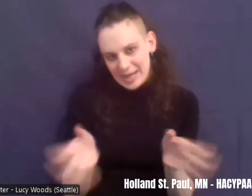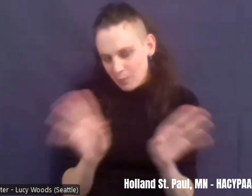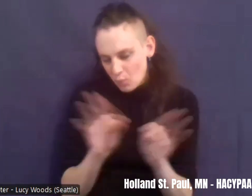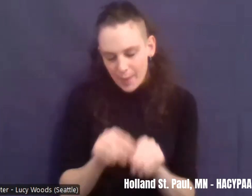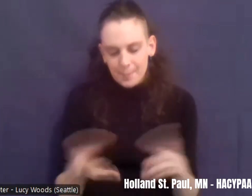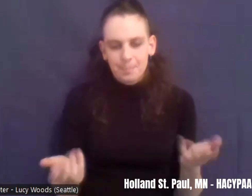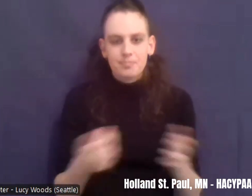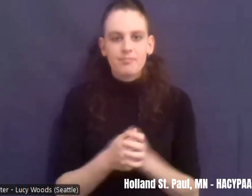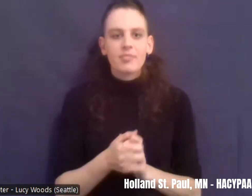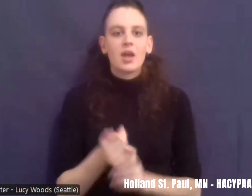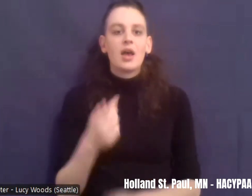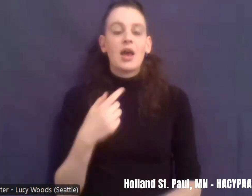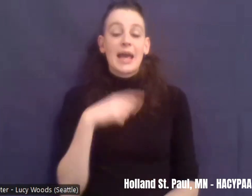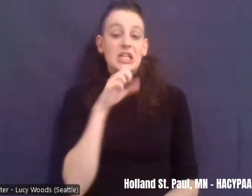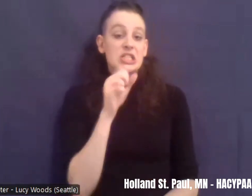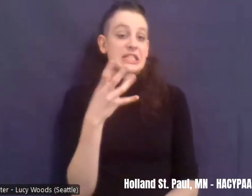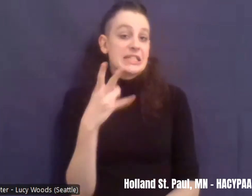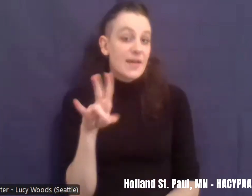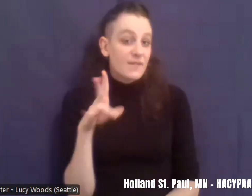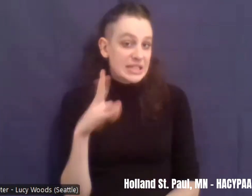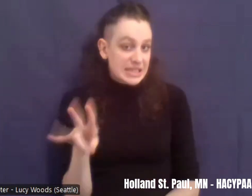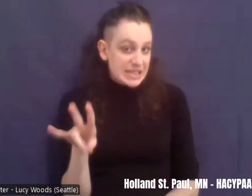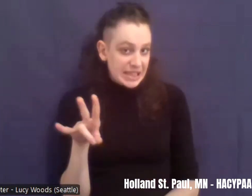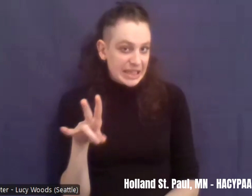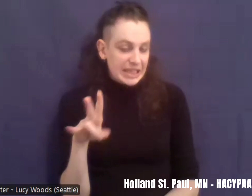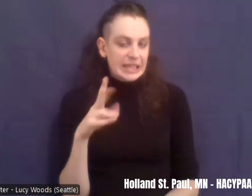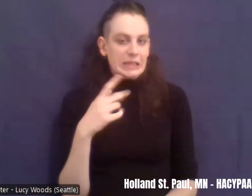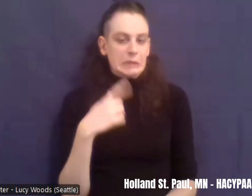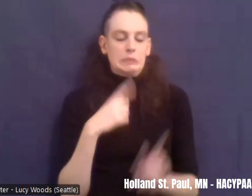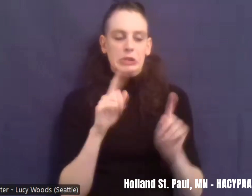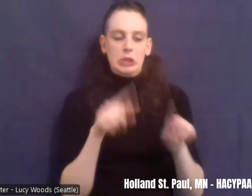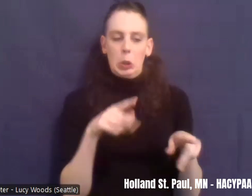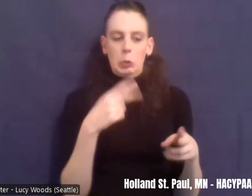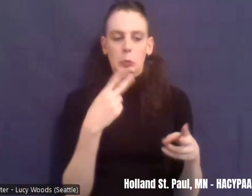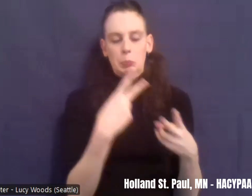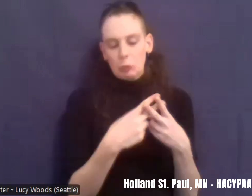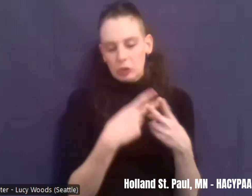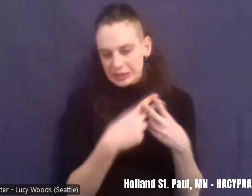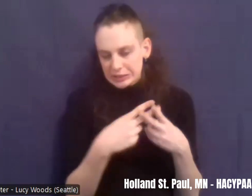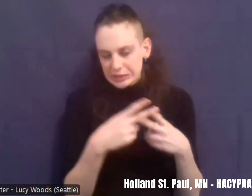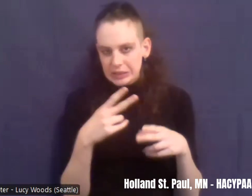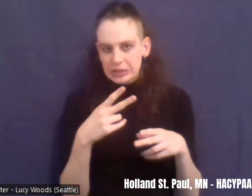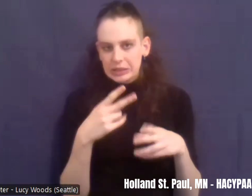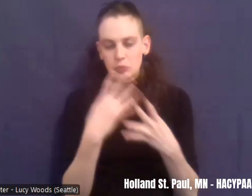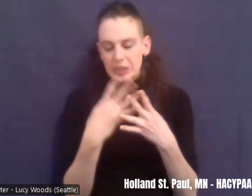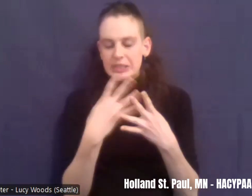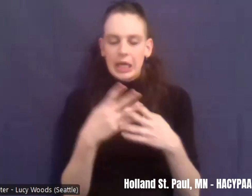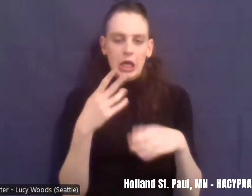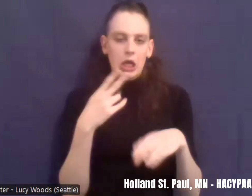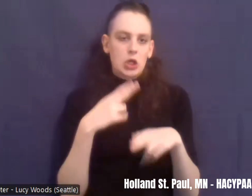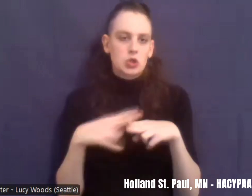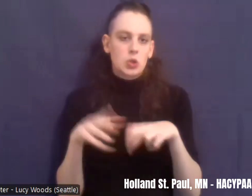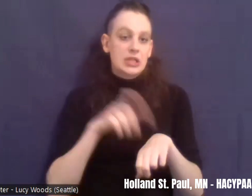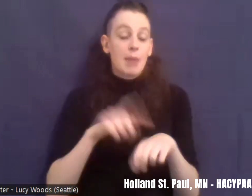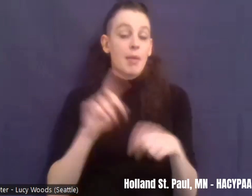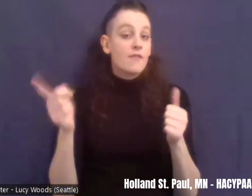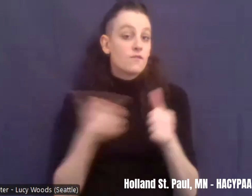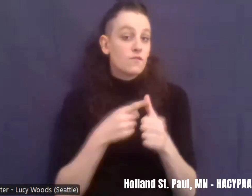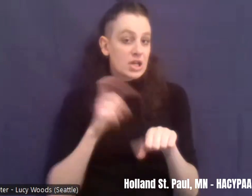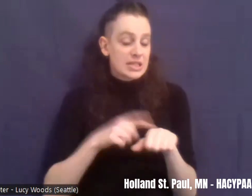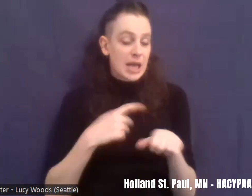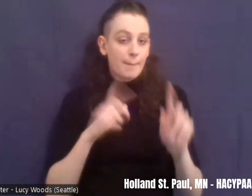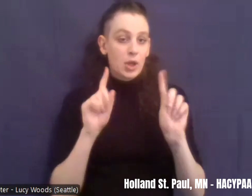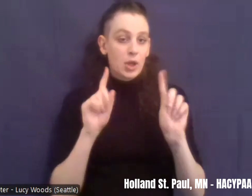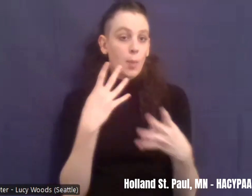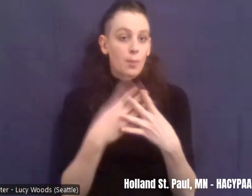in prison. And when I initially first went to prison, I was like all for it because I grew up on this